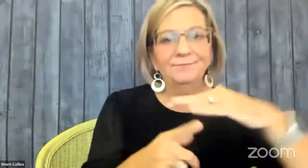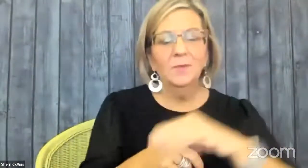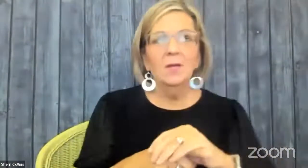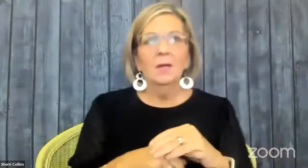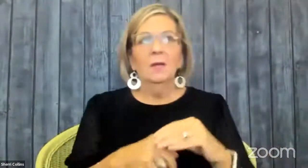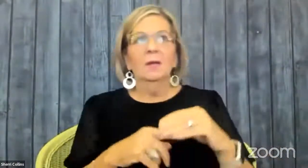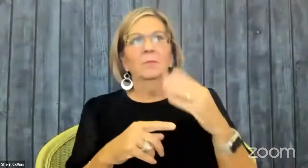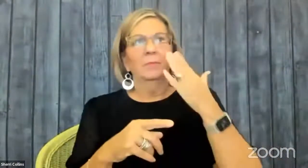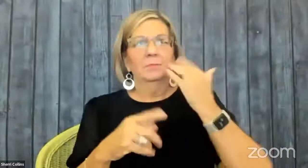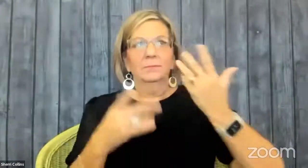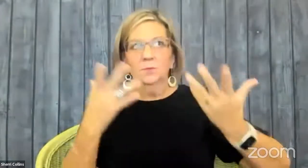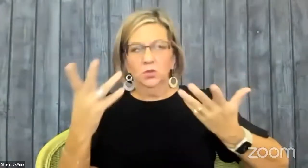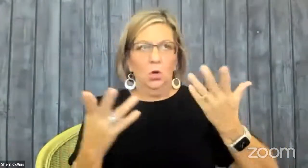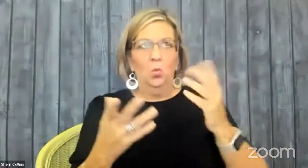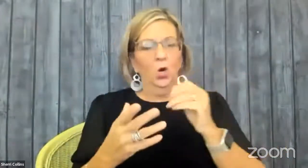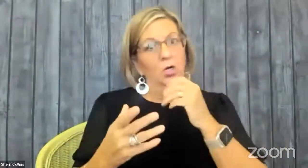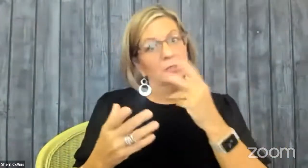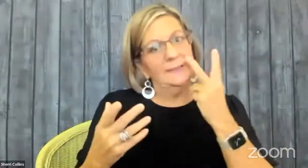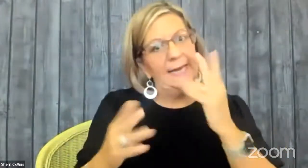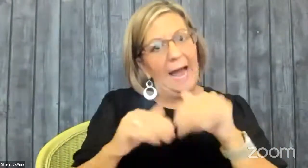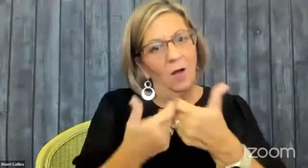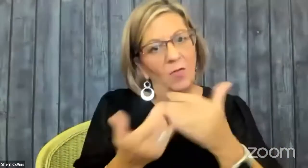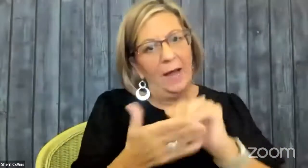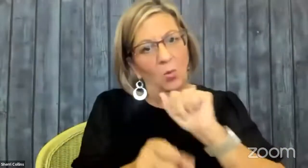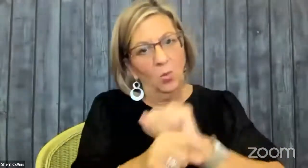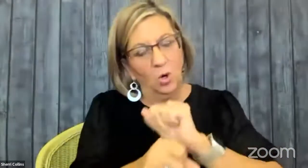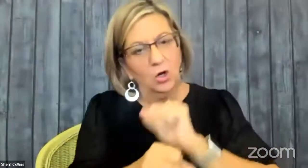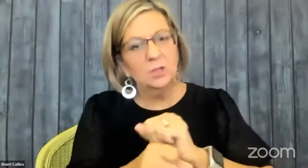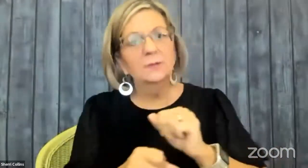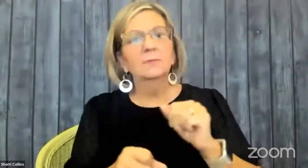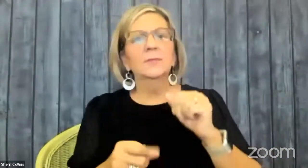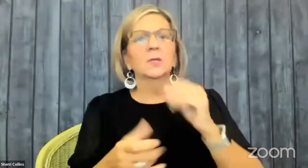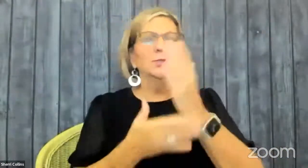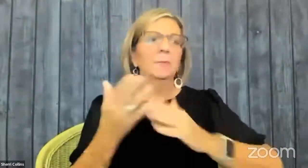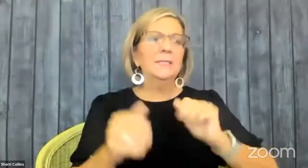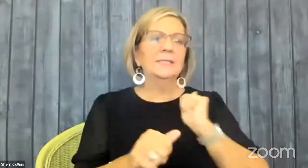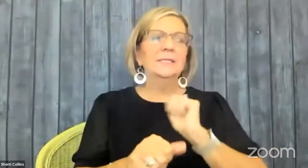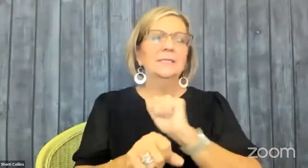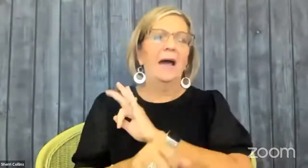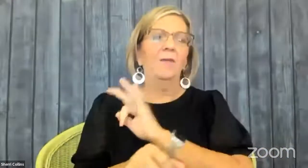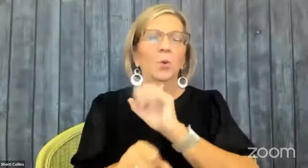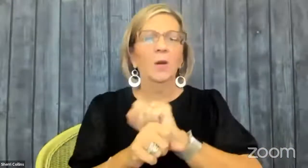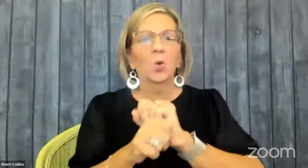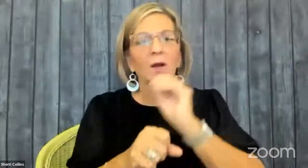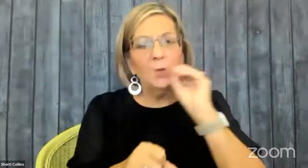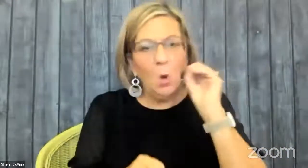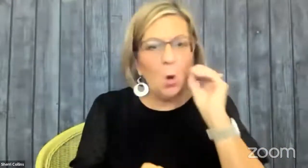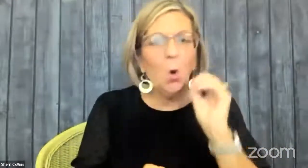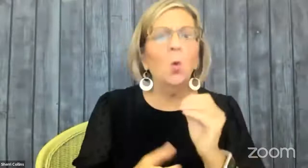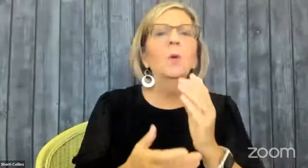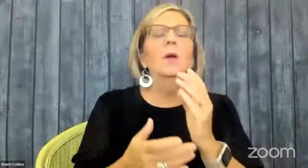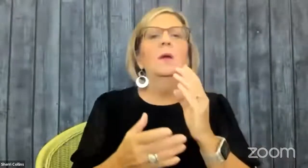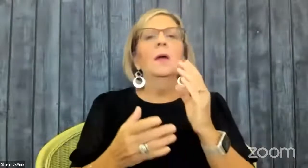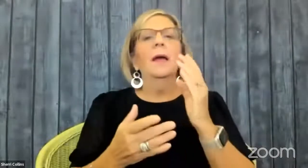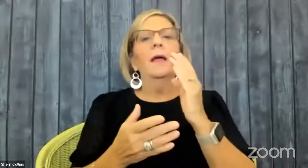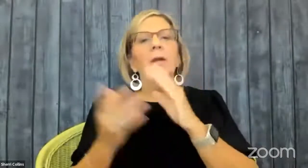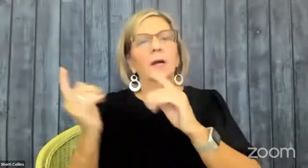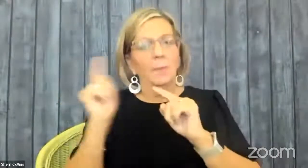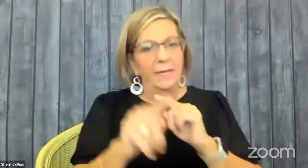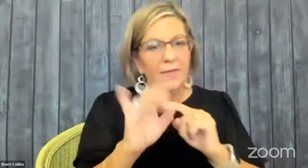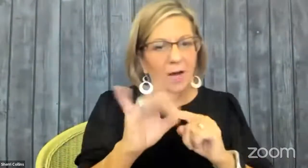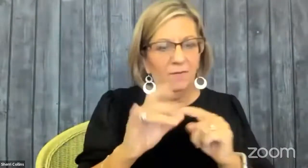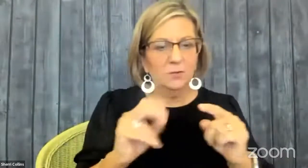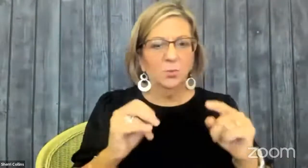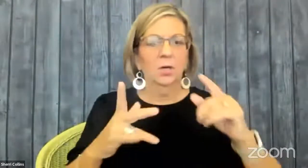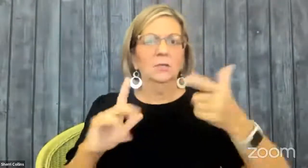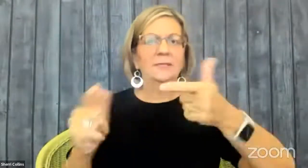environment. So we're going to see how that works. You know, some of the staff will be working from home and then